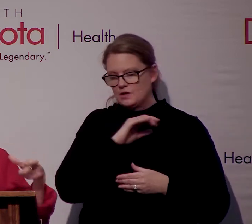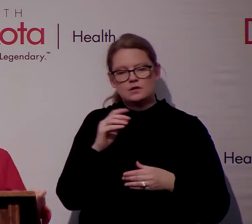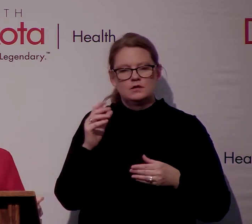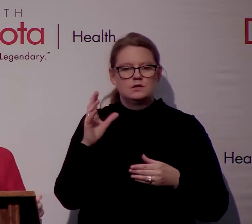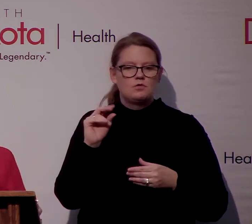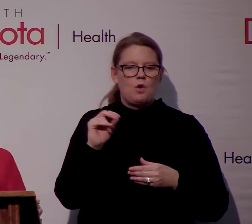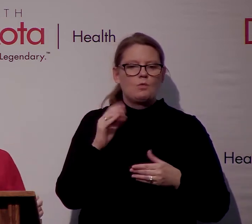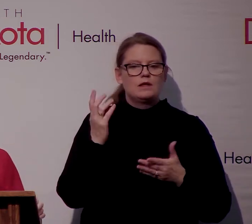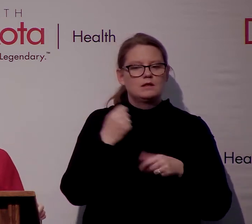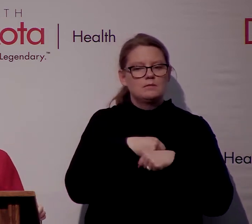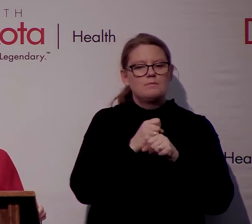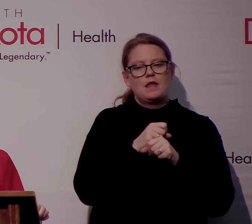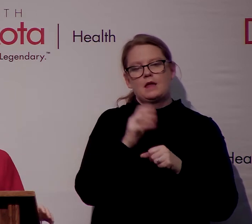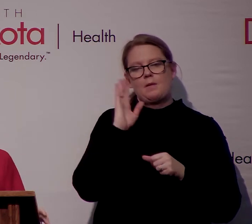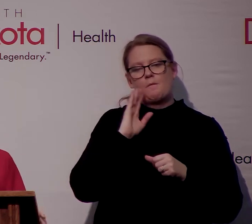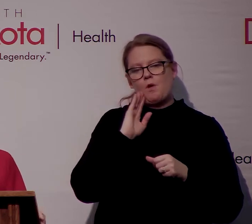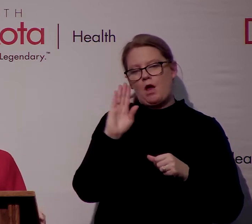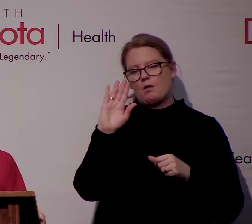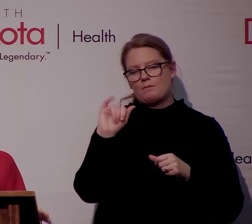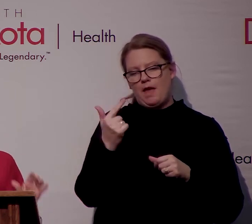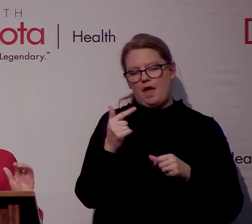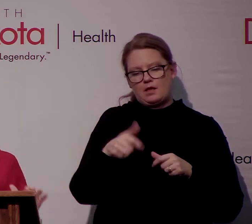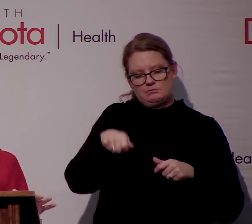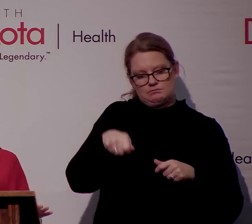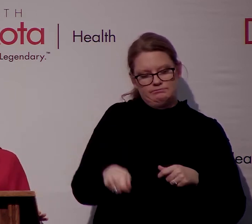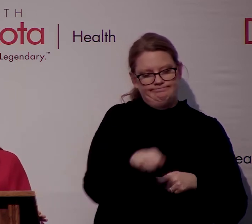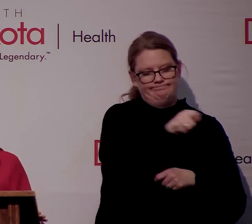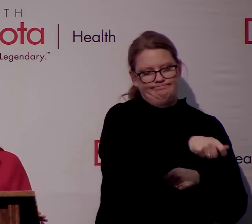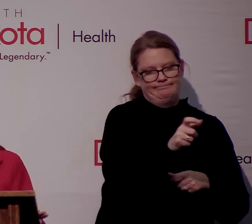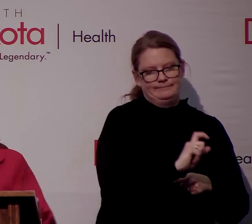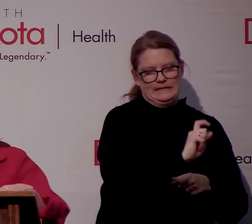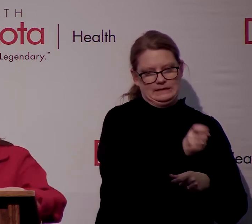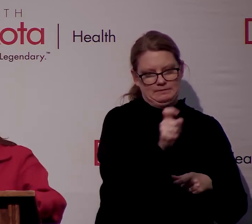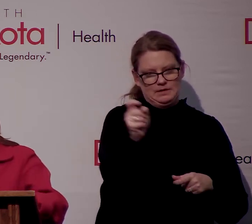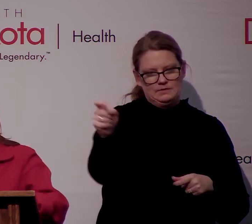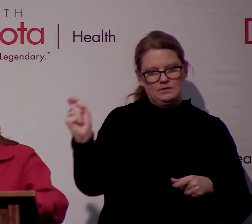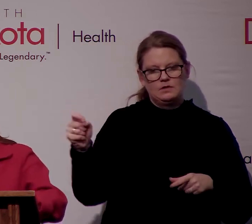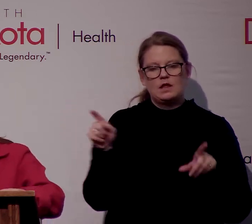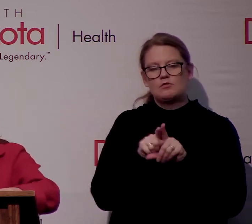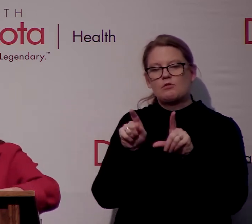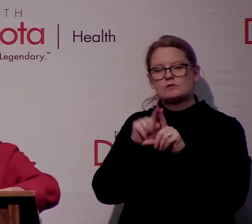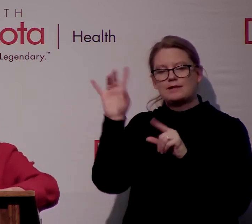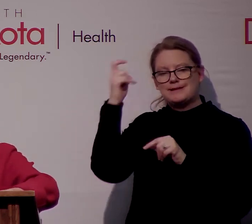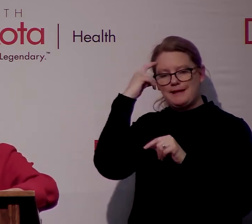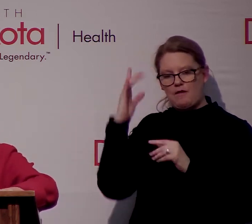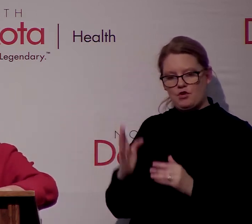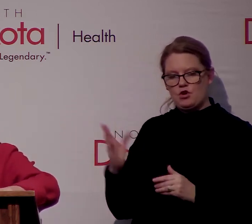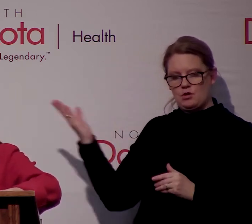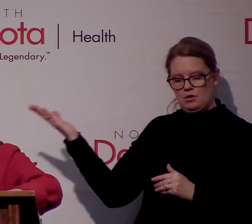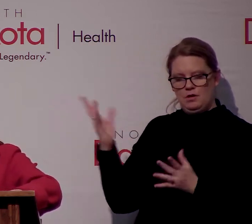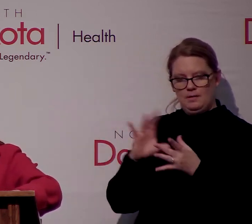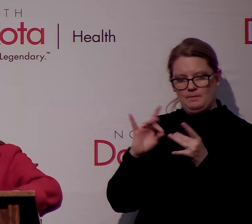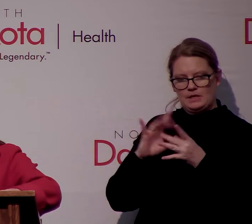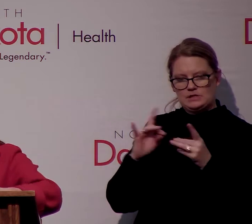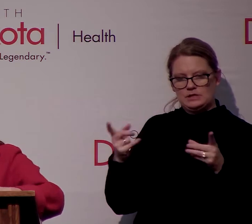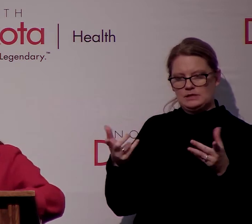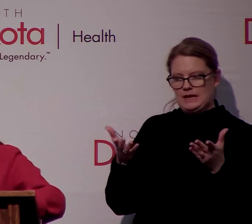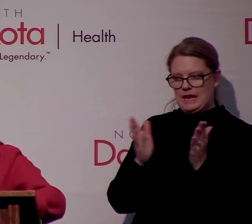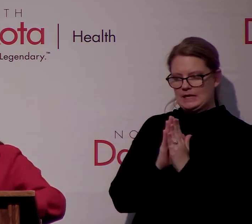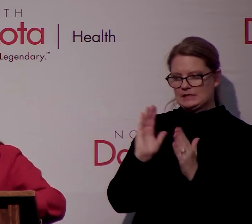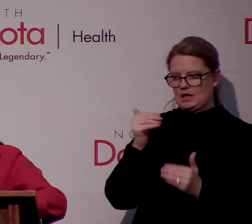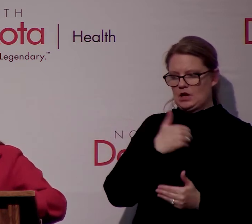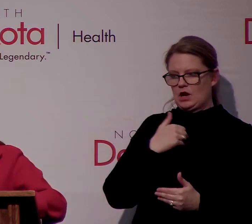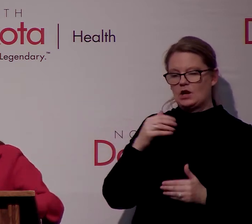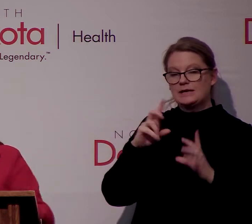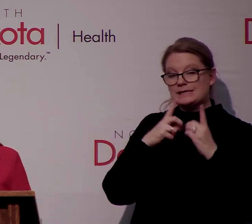bag lunches. So we're in the process of mobilizing that. Again, as Governor Burgum mentioned, we are asking our